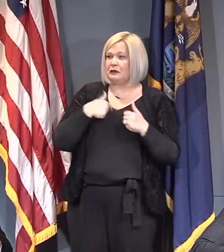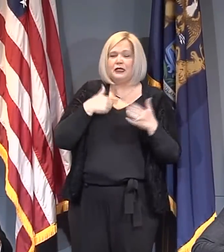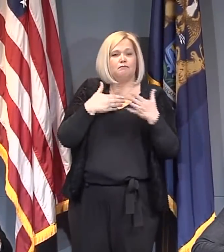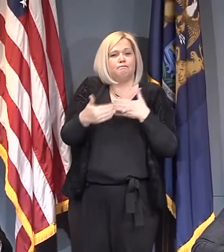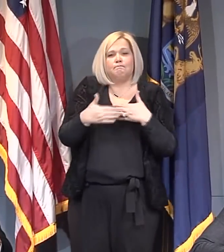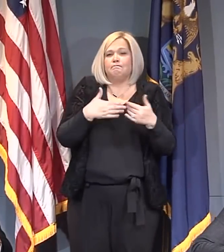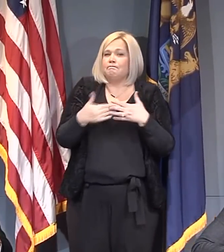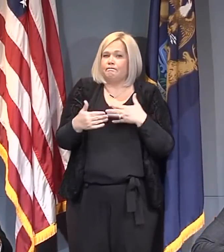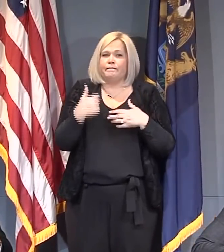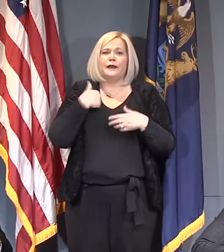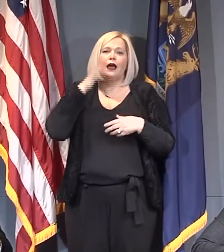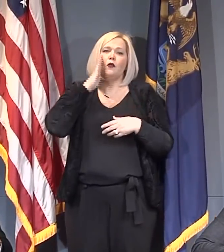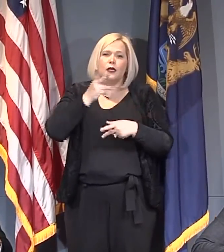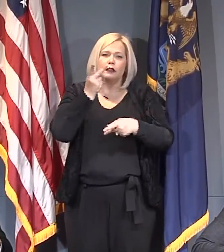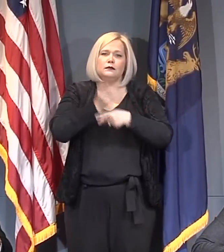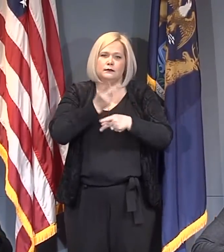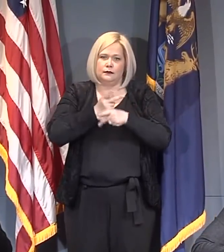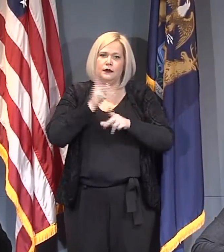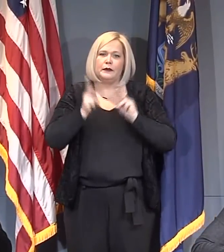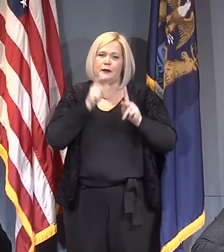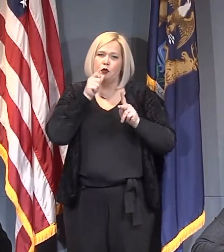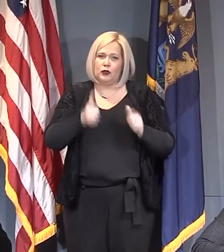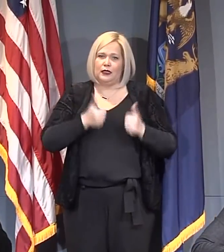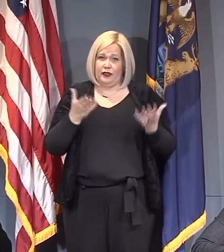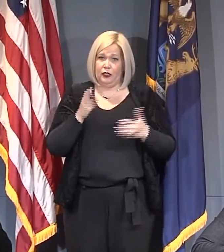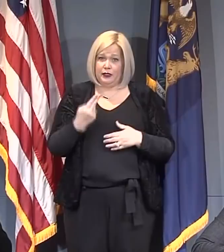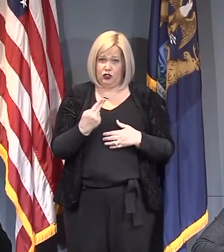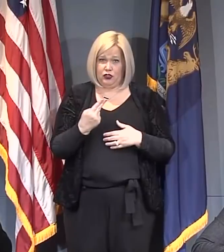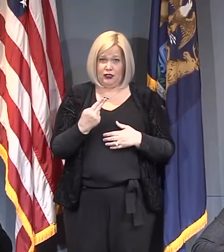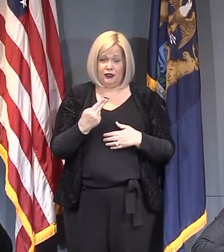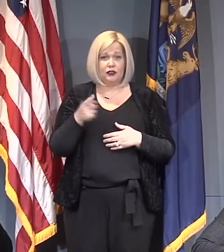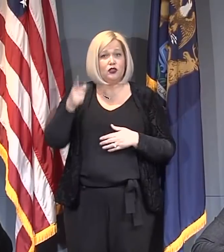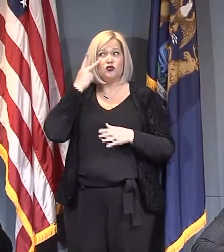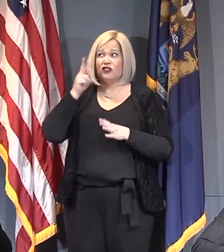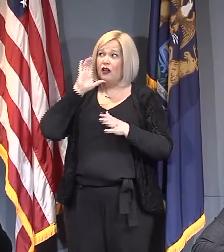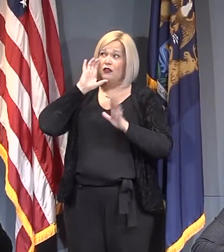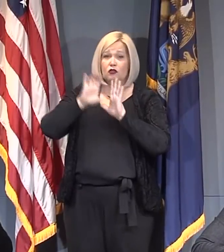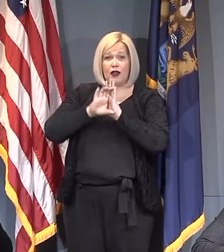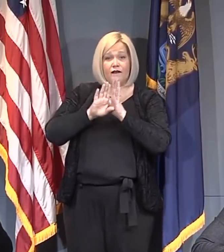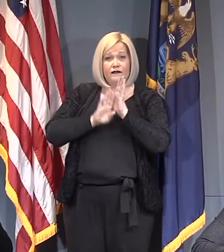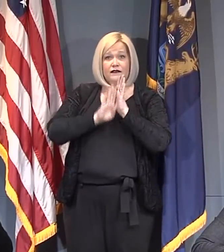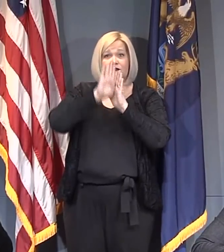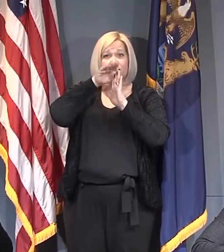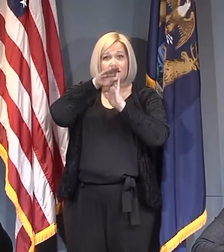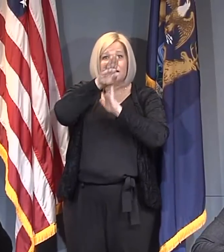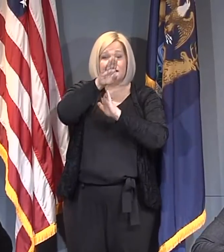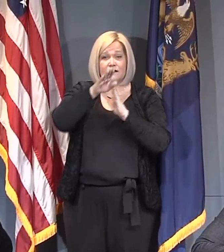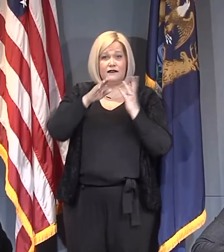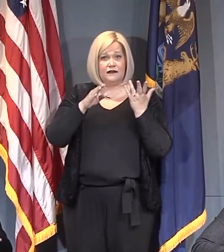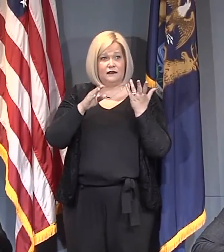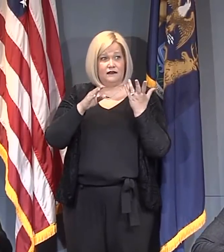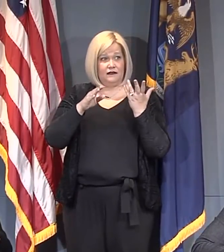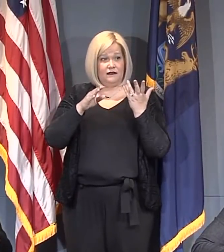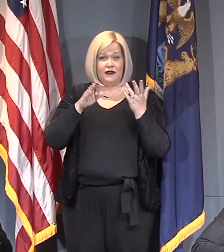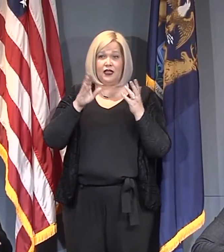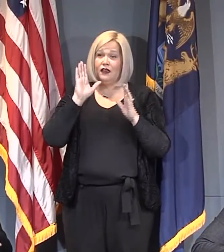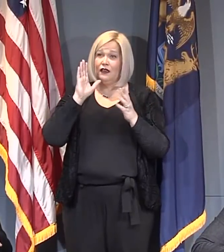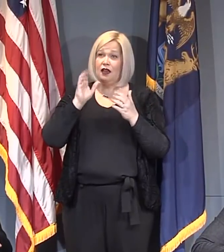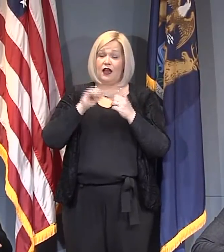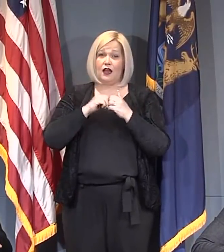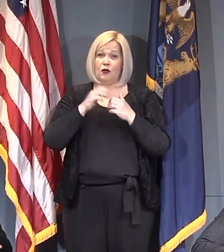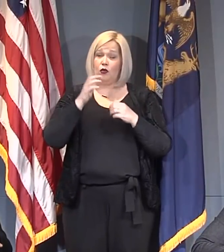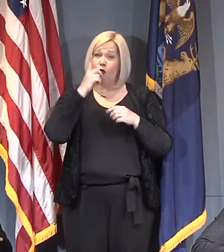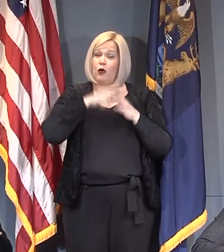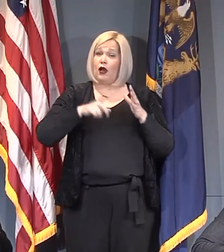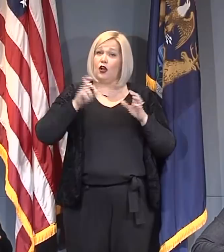on behalf of the health of our people. You saw the graph earlier, the trajectory we were on compared to how we flattened